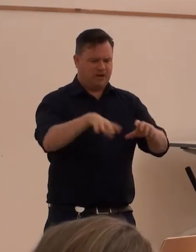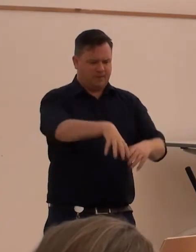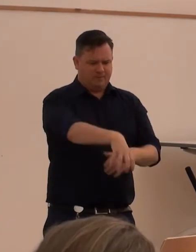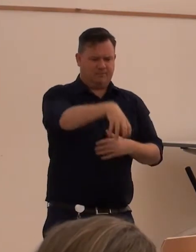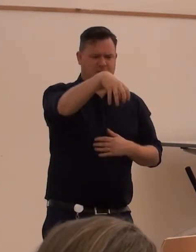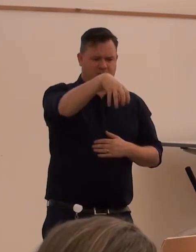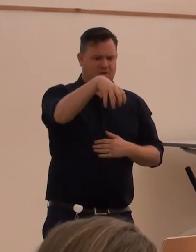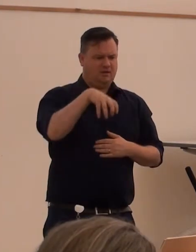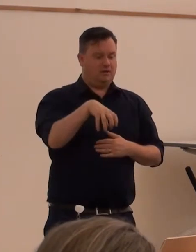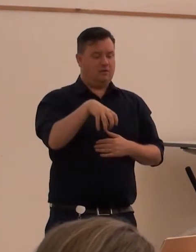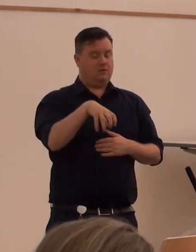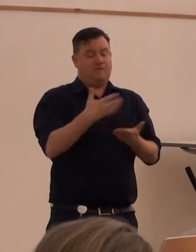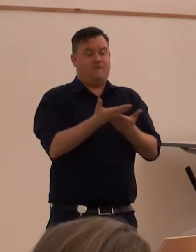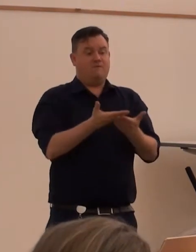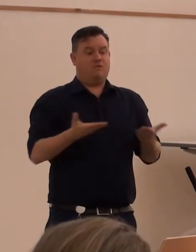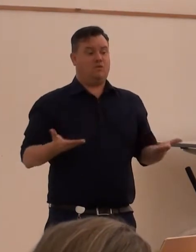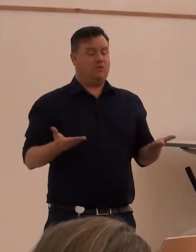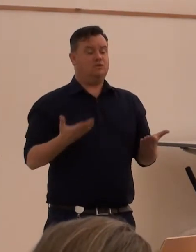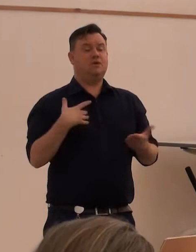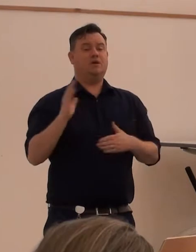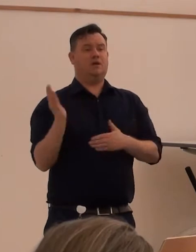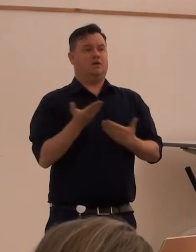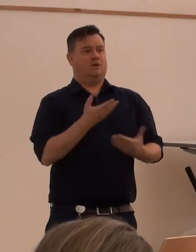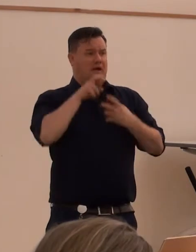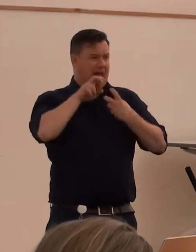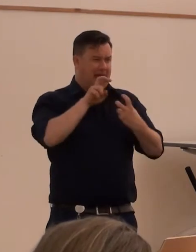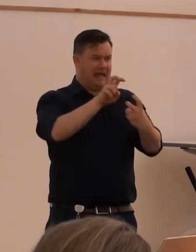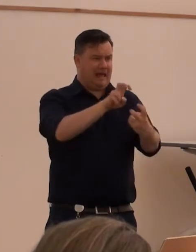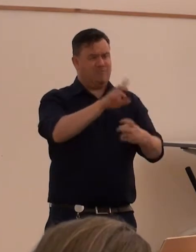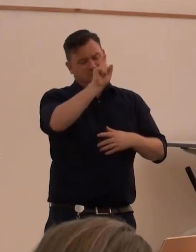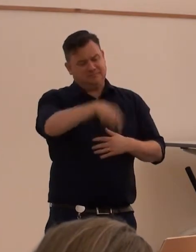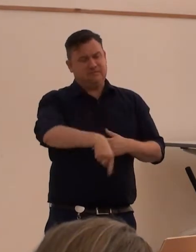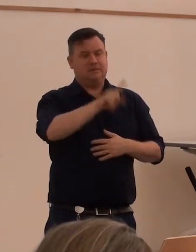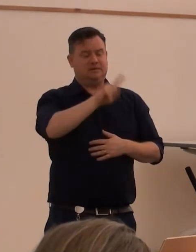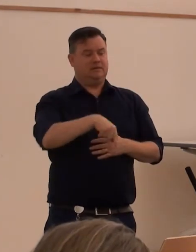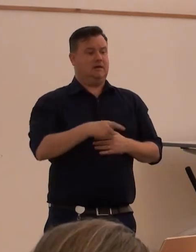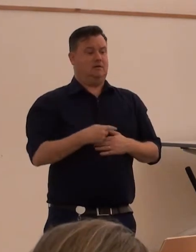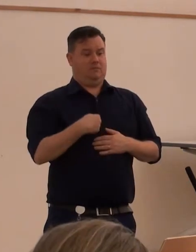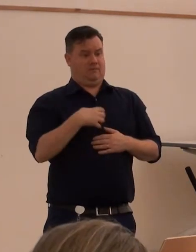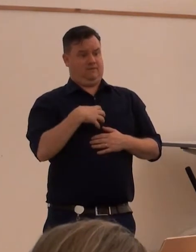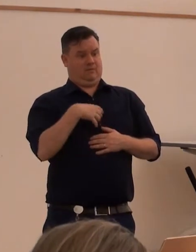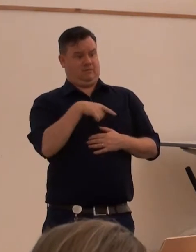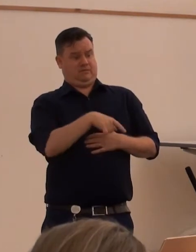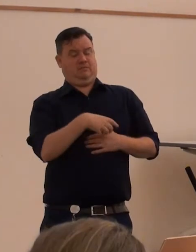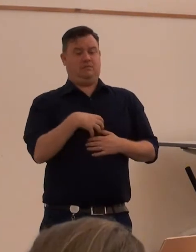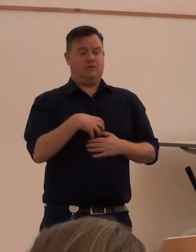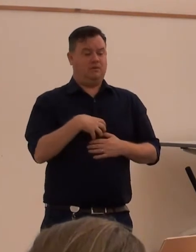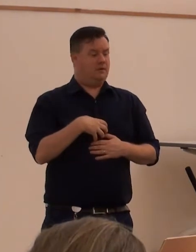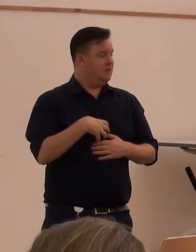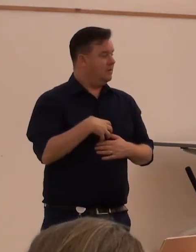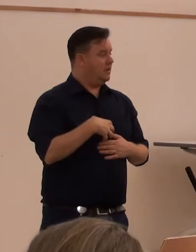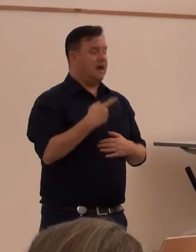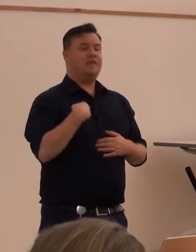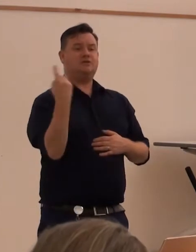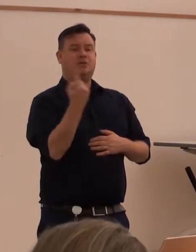brick. And of course the invigilator screamed and put it down, terrified the first. And then suddenly somebody with